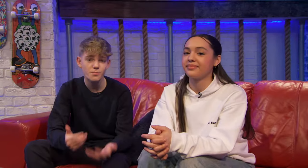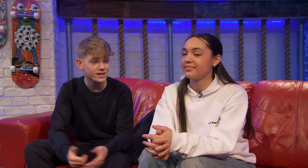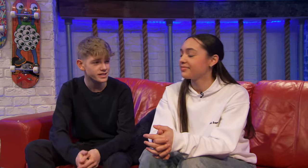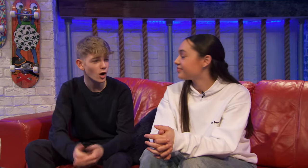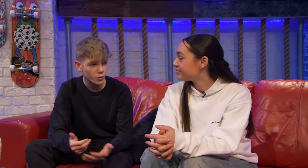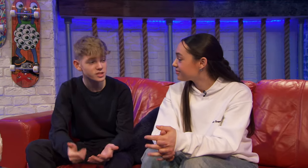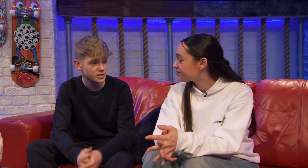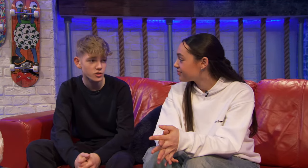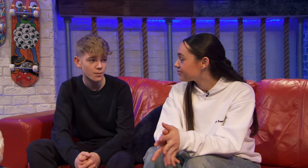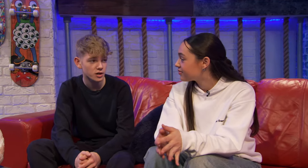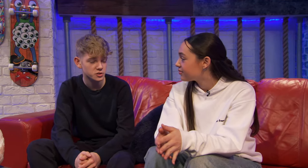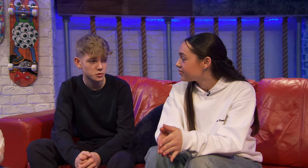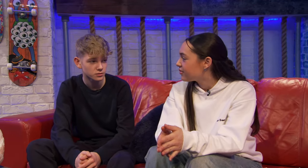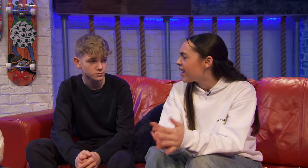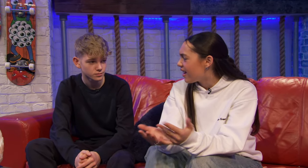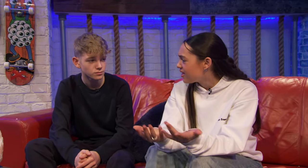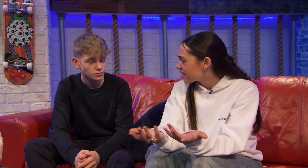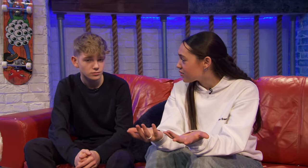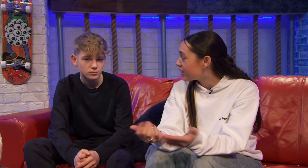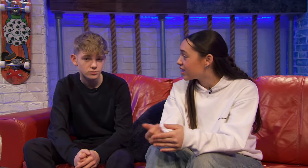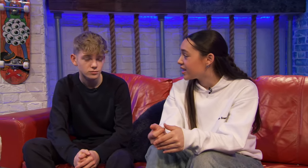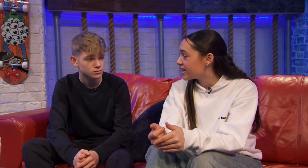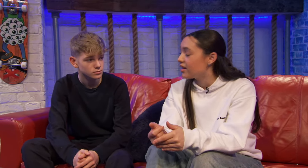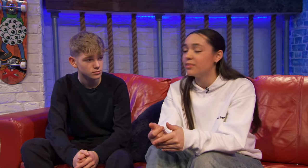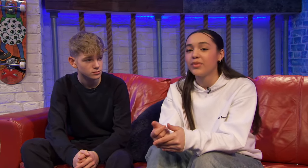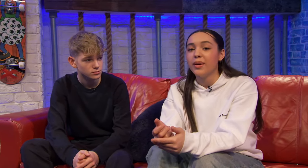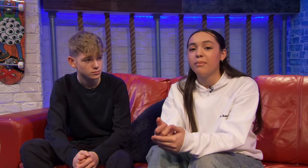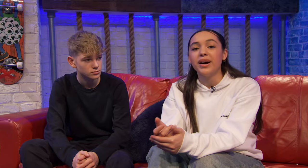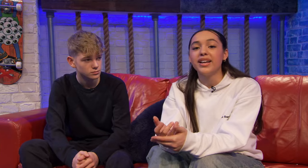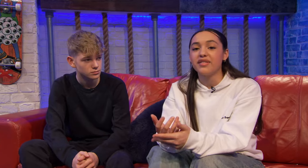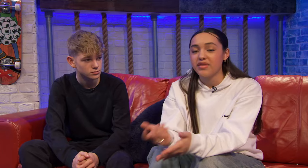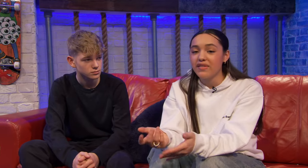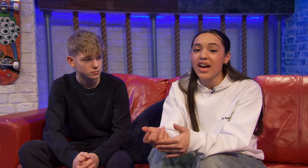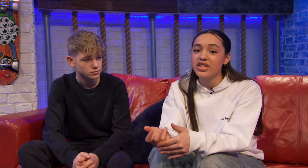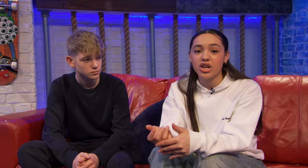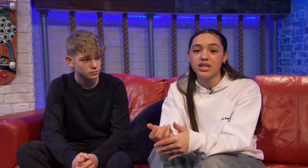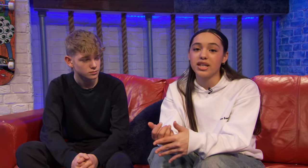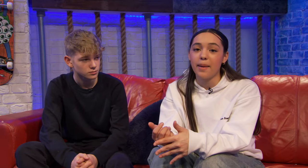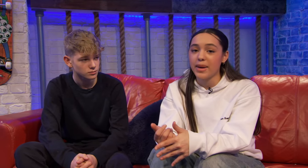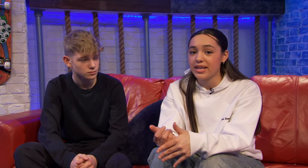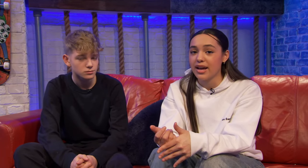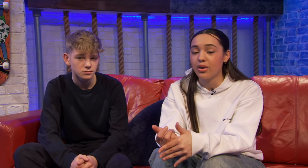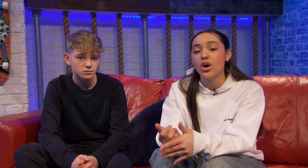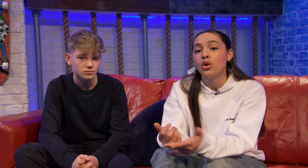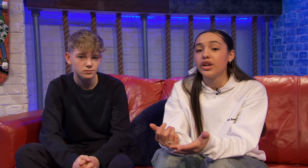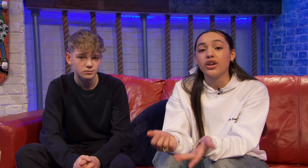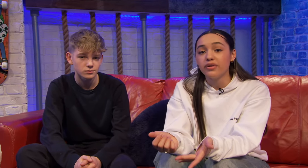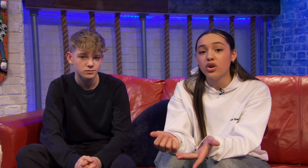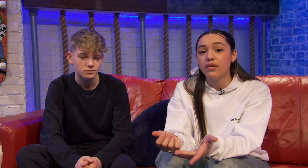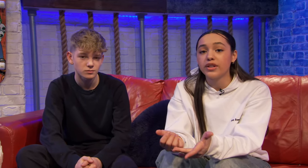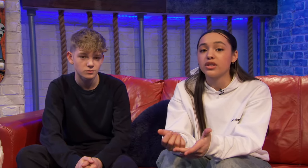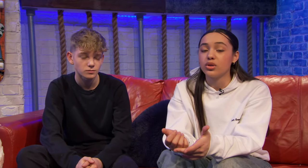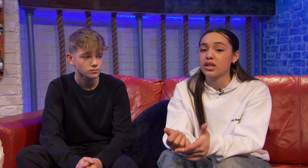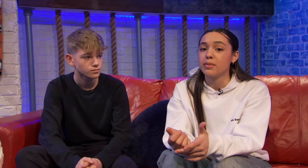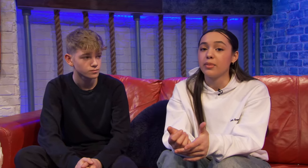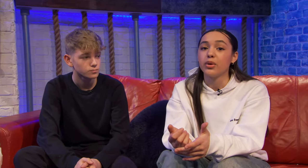That's amazing. I wish they do that at my school. Yeah, I think it's a really good idea. But if you've never had the chance to learn BSL or you don't feel